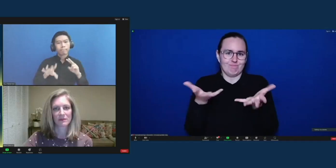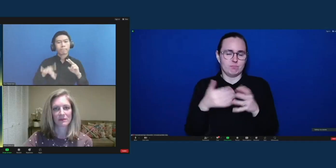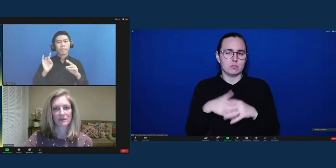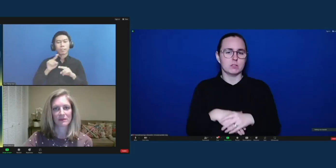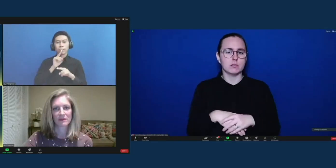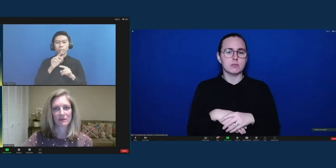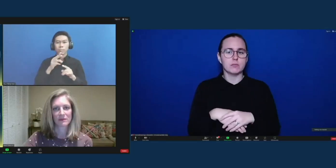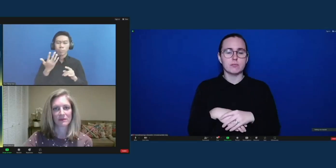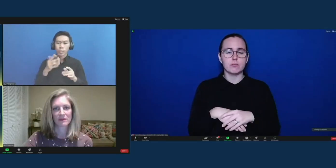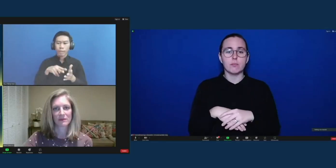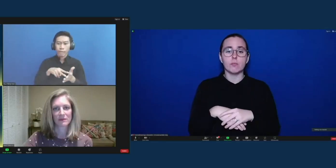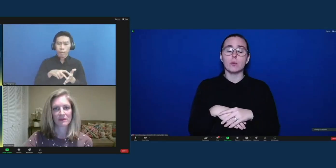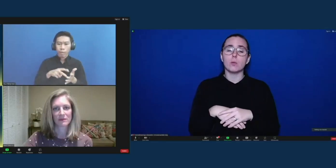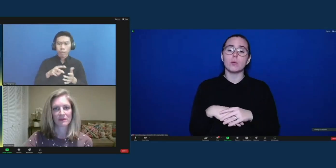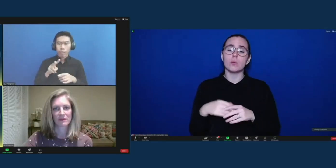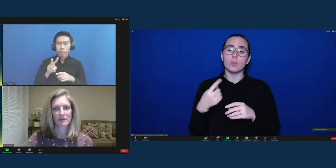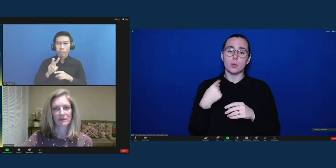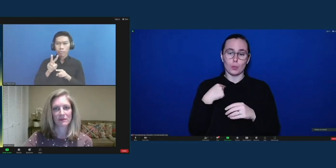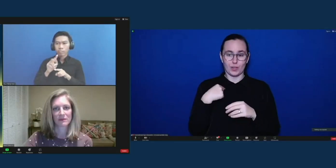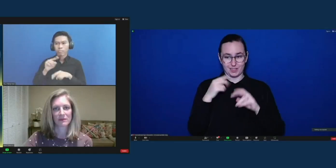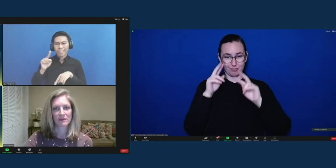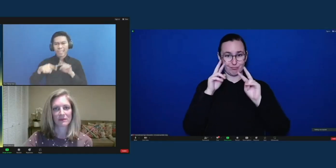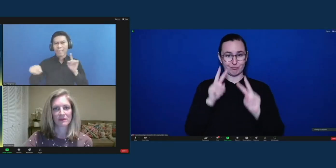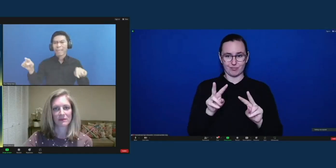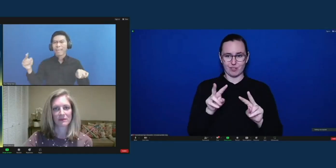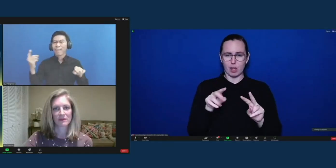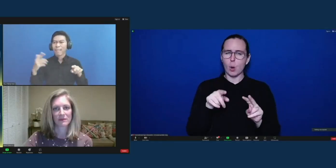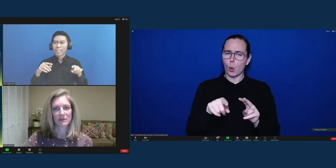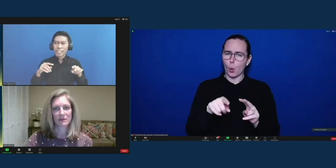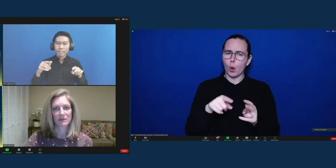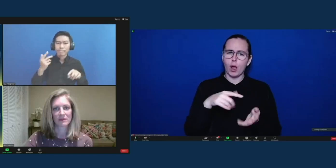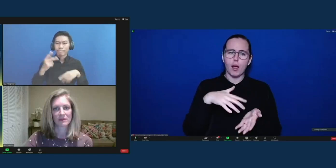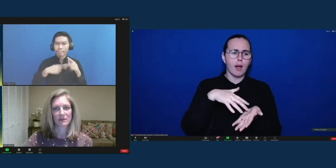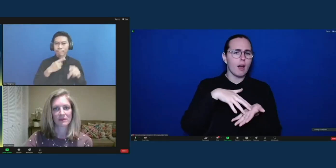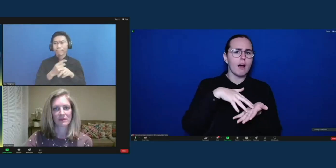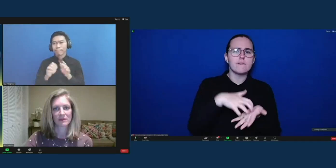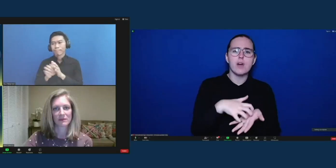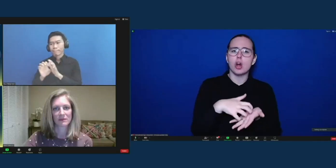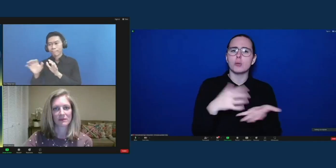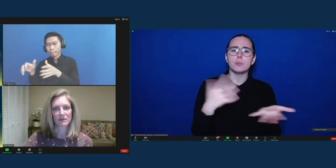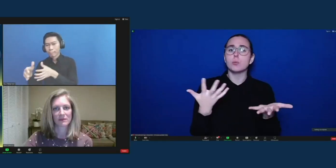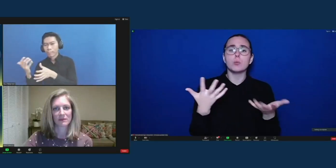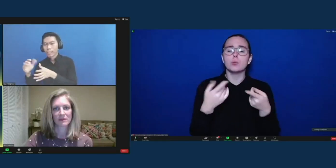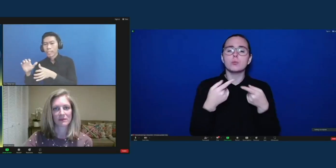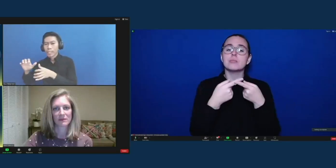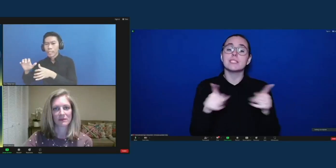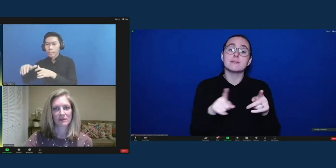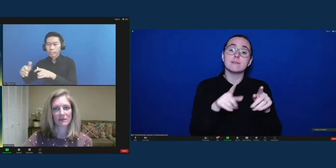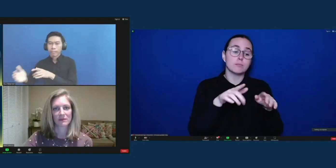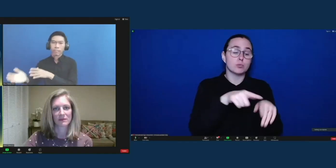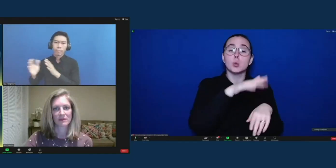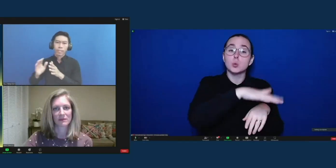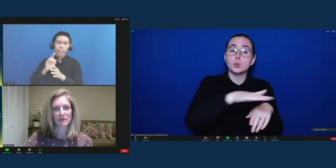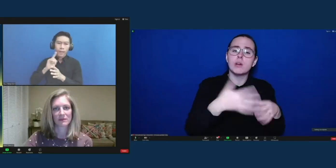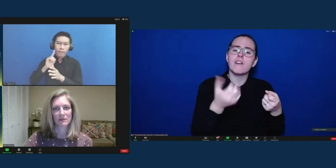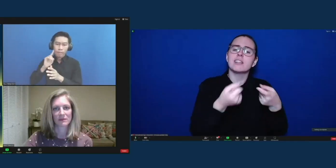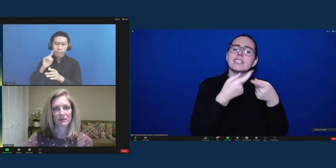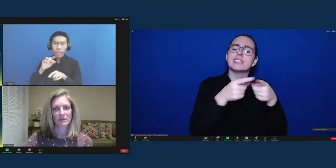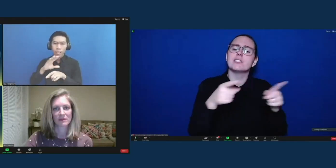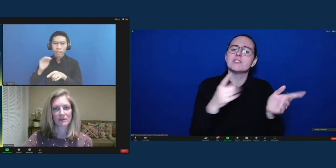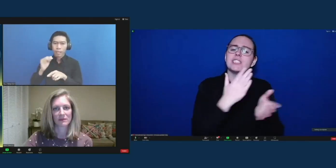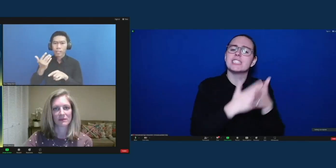vulnerability comes in different forms, but children with disabilities and those who are deaf and deprived of